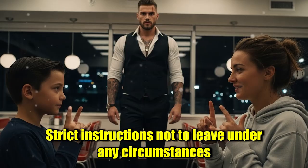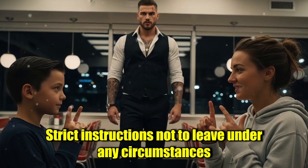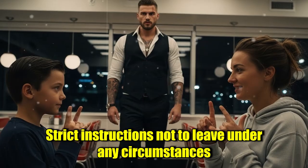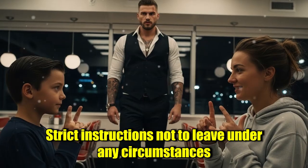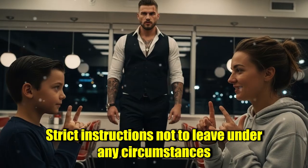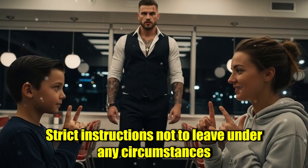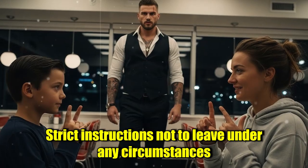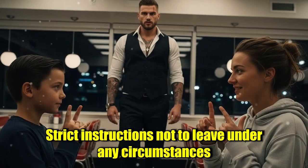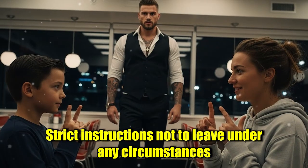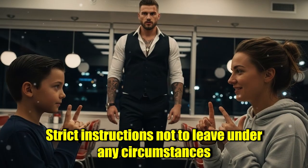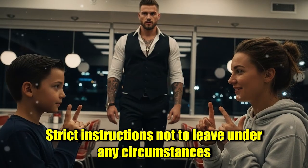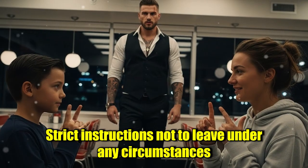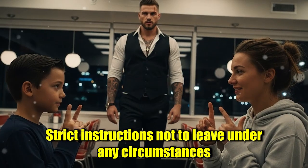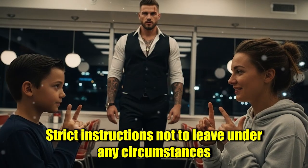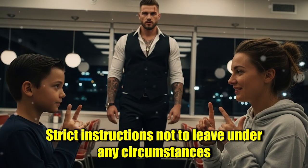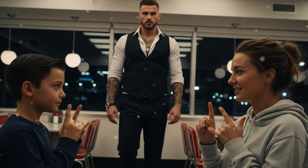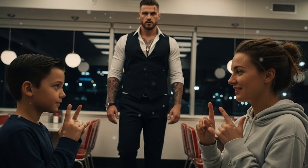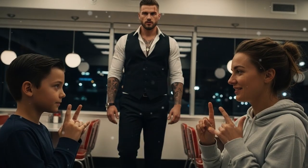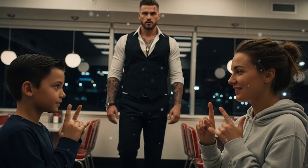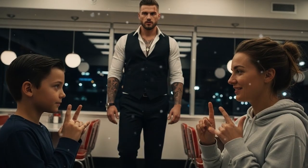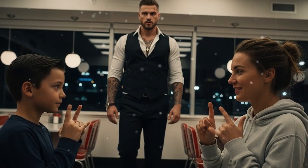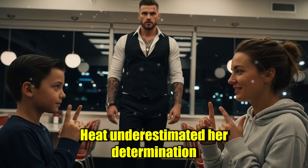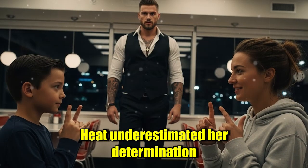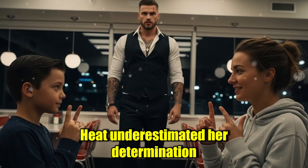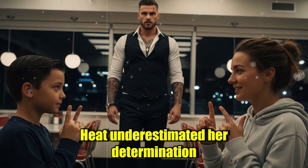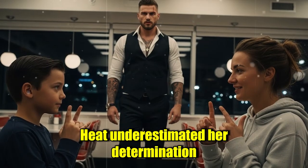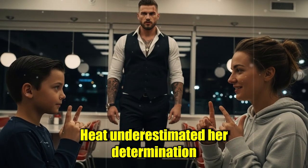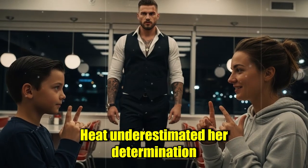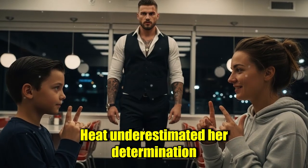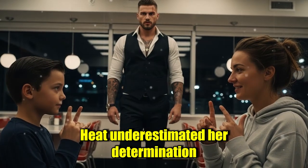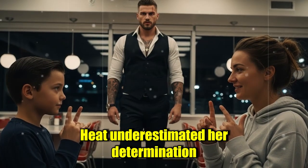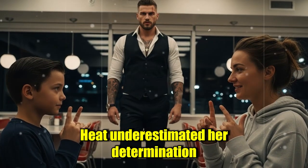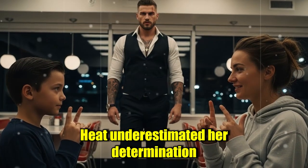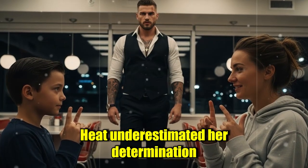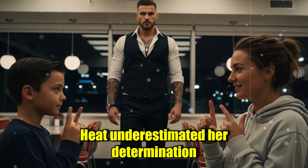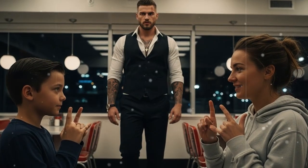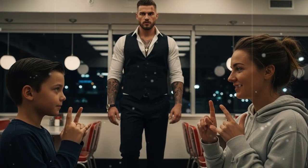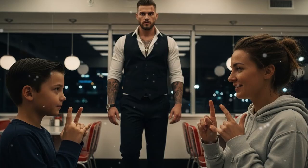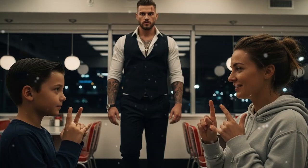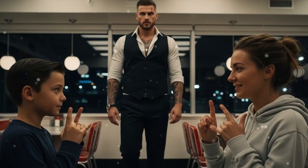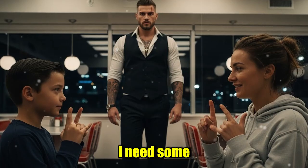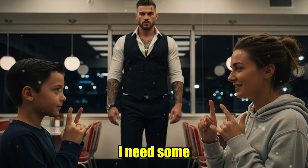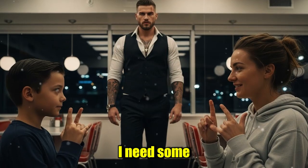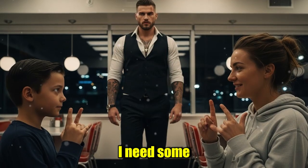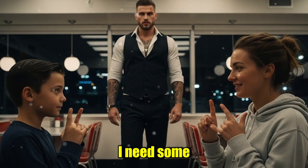instructions not to leave under any circumstances. He'd underestimated her determination. I need some